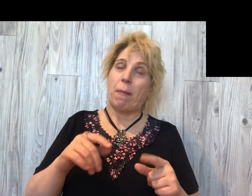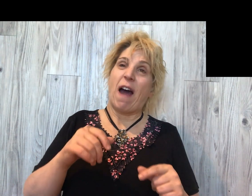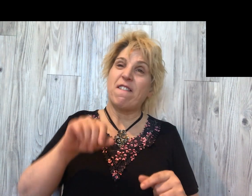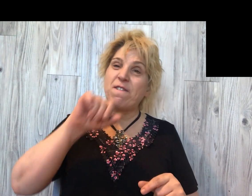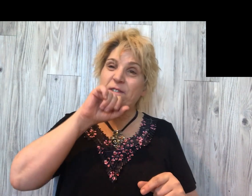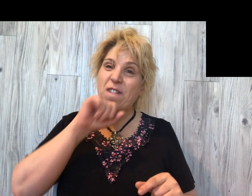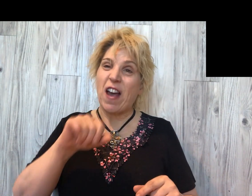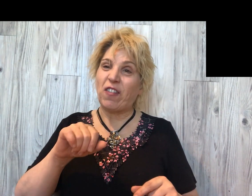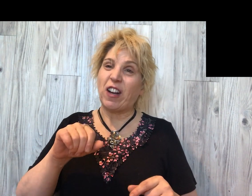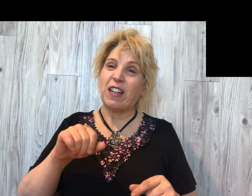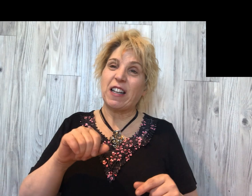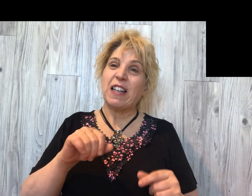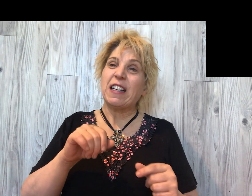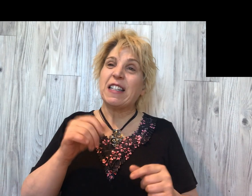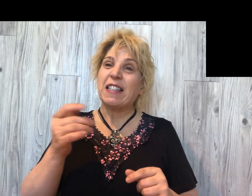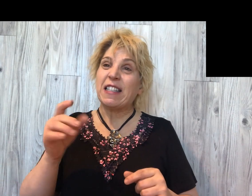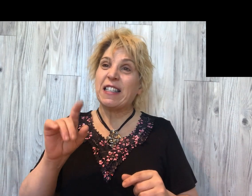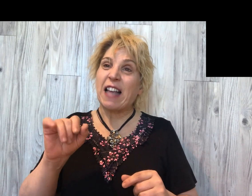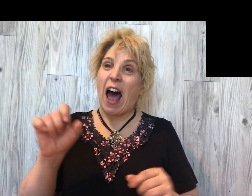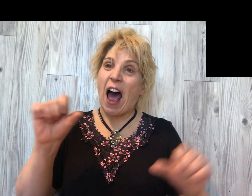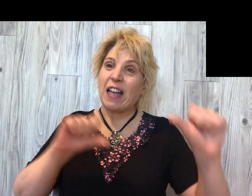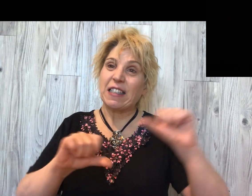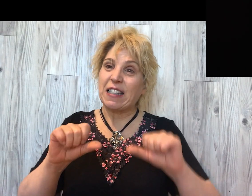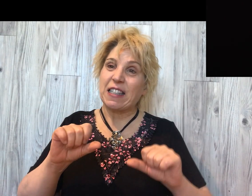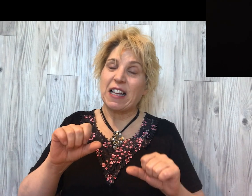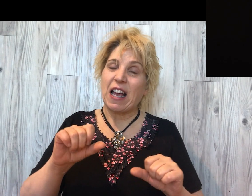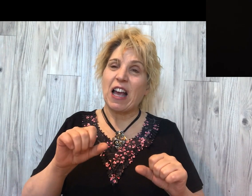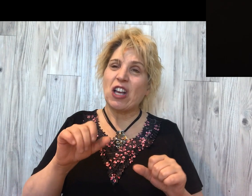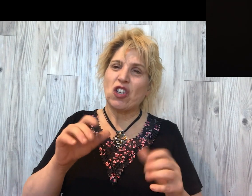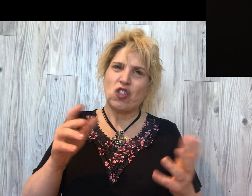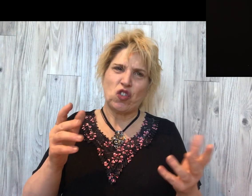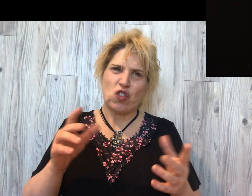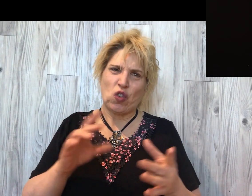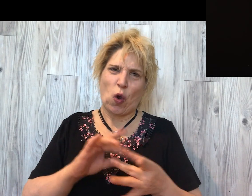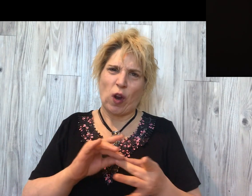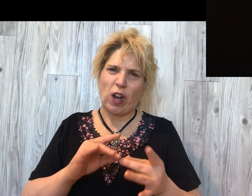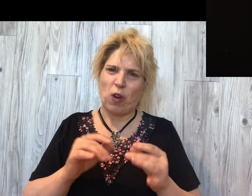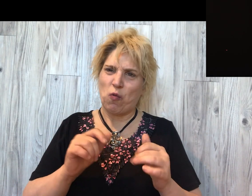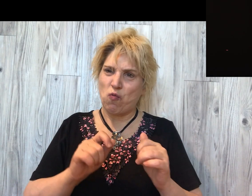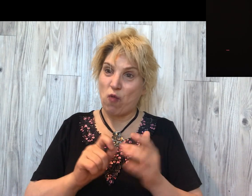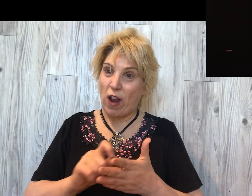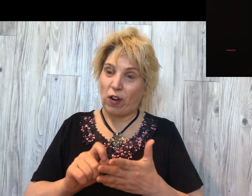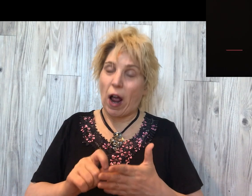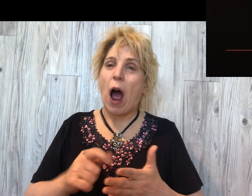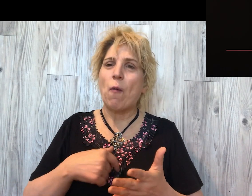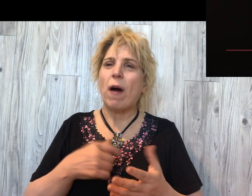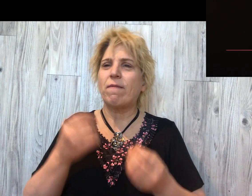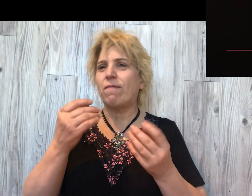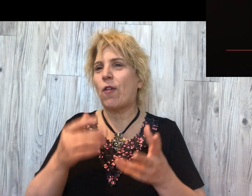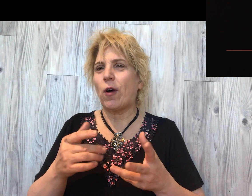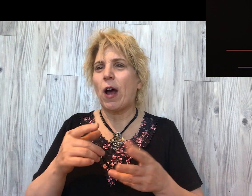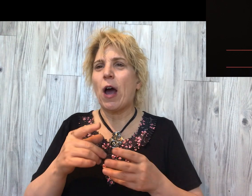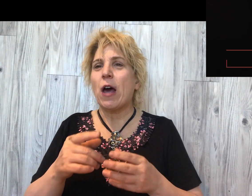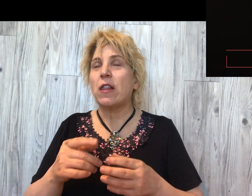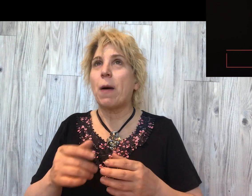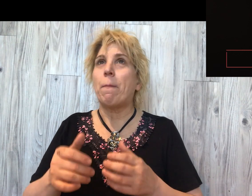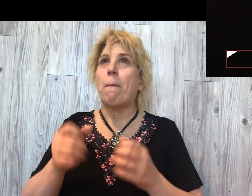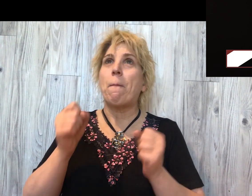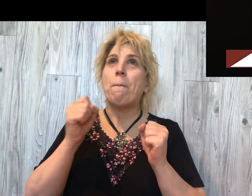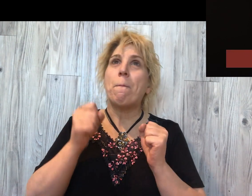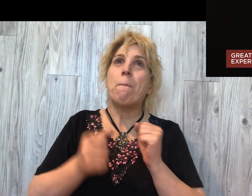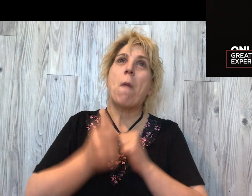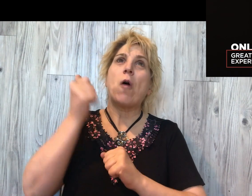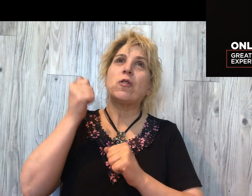my favorite science fiction writer. But I don't want to talk about those kind of stories today. I want to tell you about a storyteller who told the